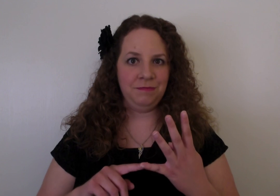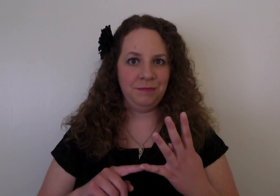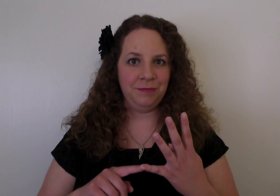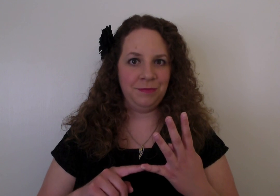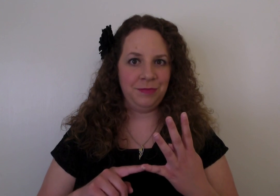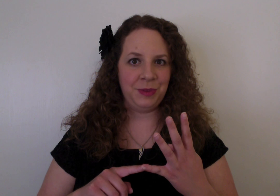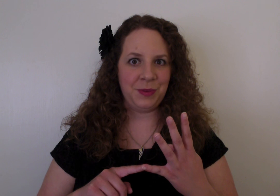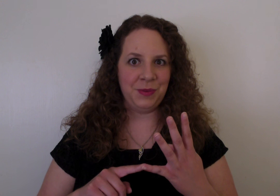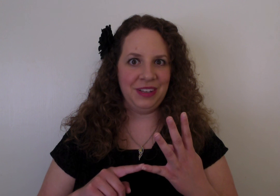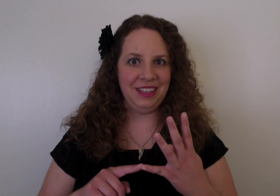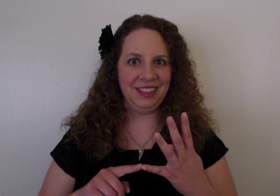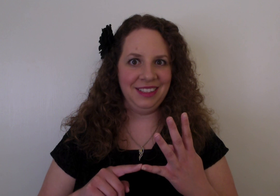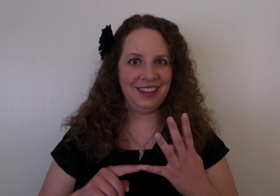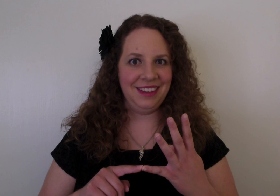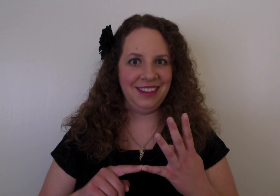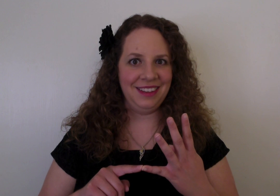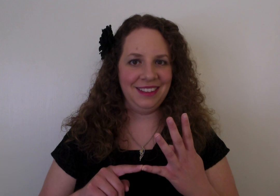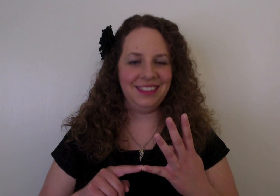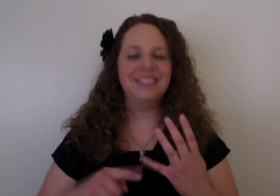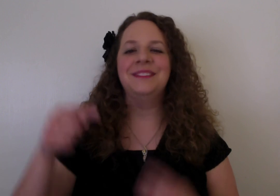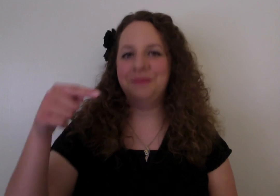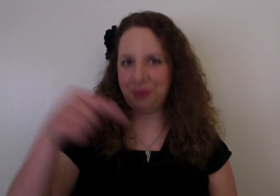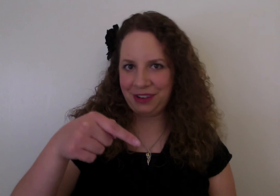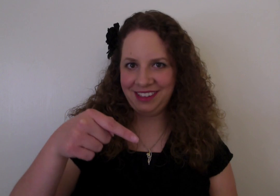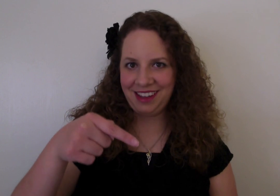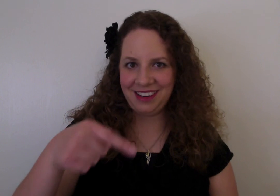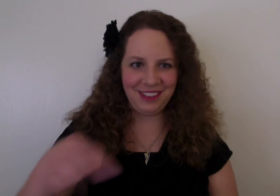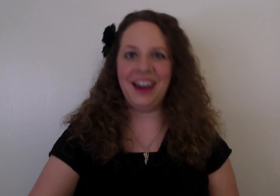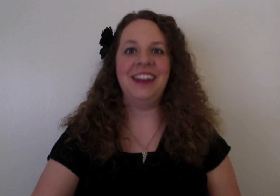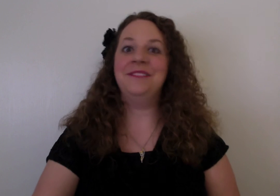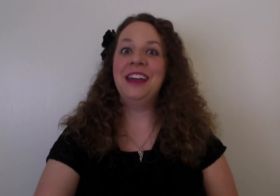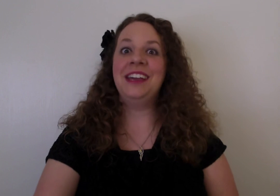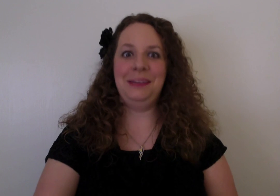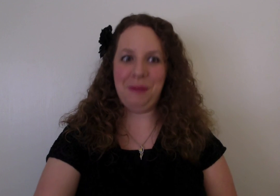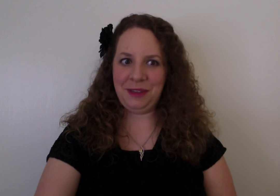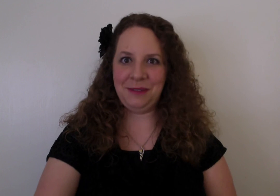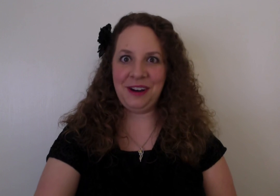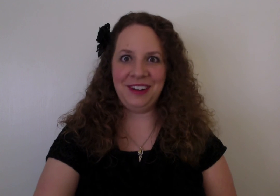what is it? Point and nod, you got it. Keep up the good work.